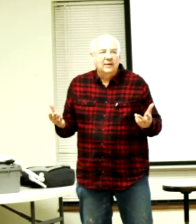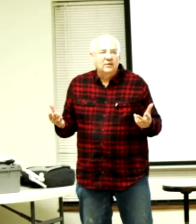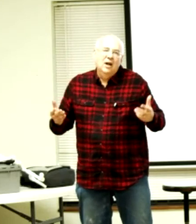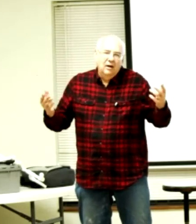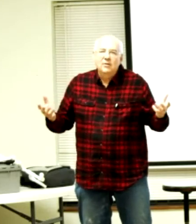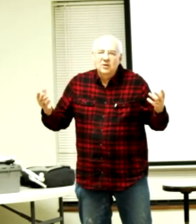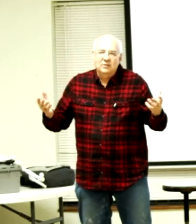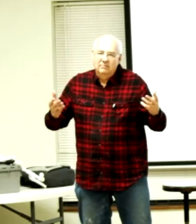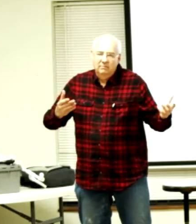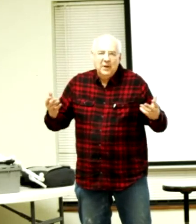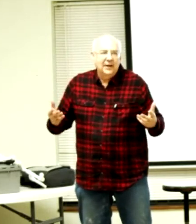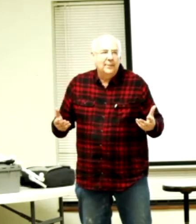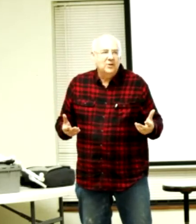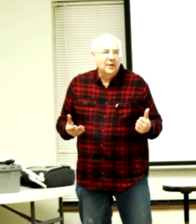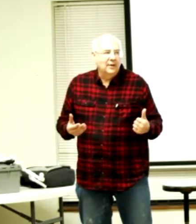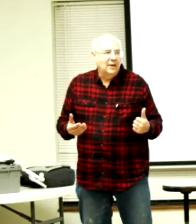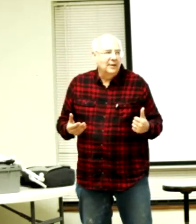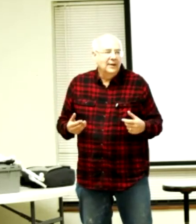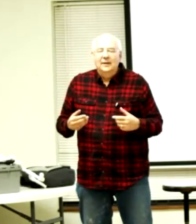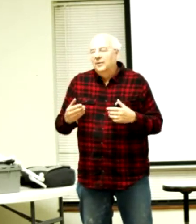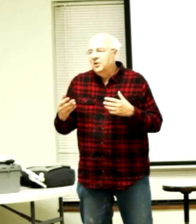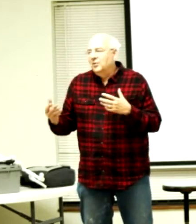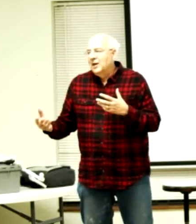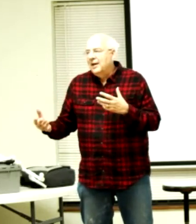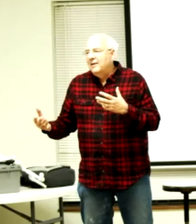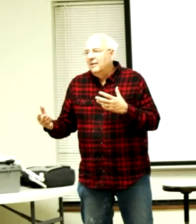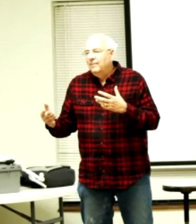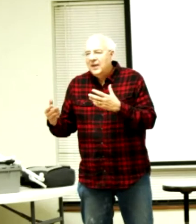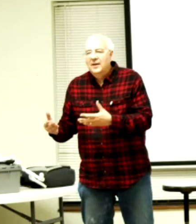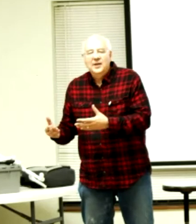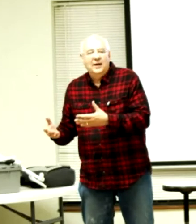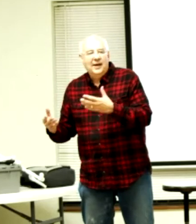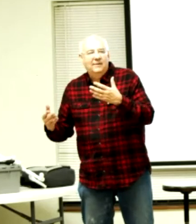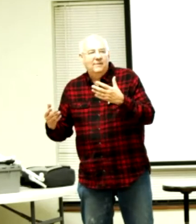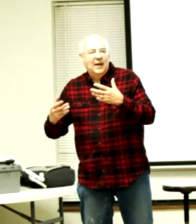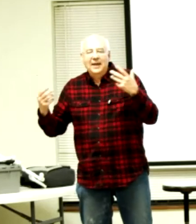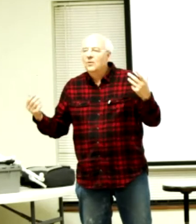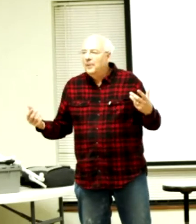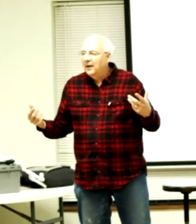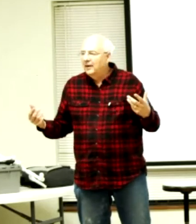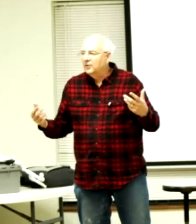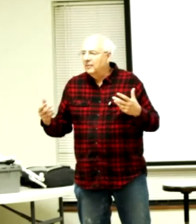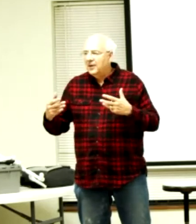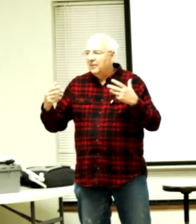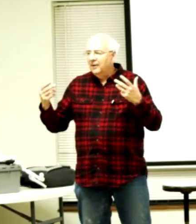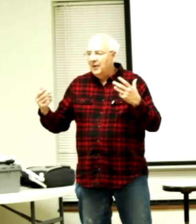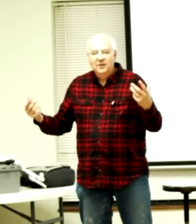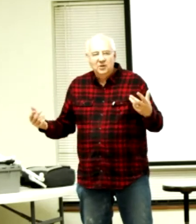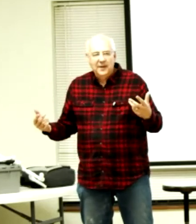English? No, you just picked it up as you went along, which is why, kids that have bilingual parents or parents who speak